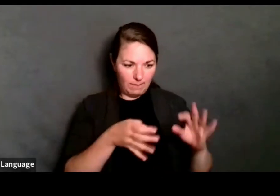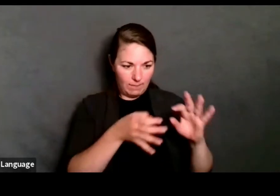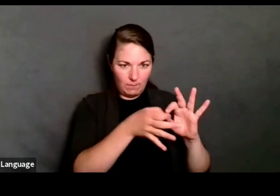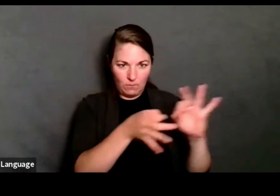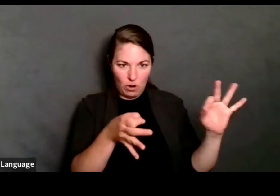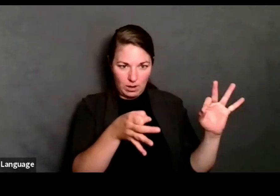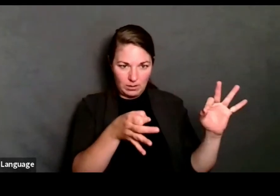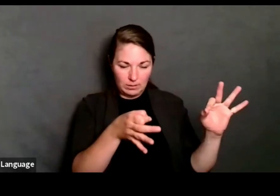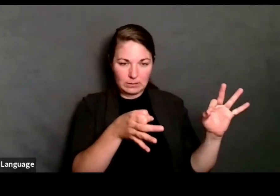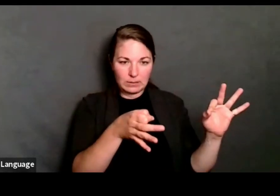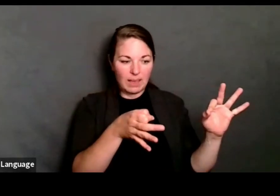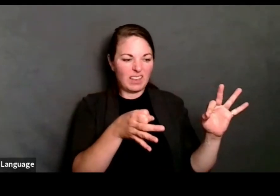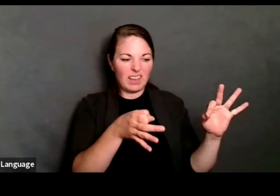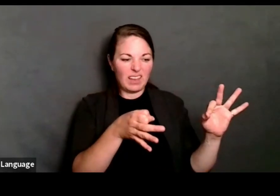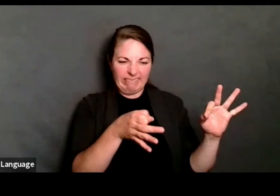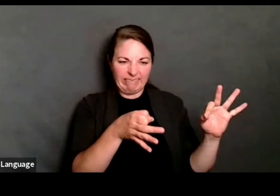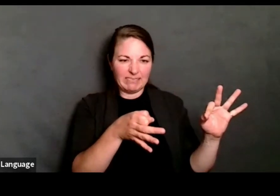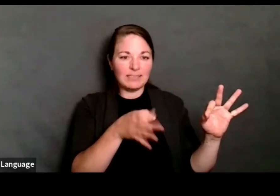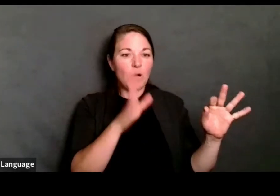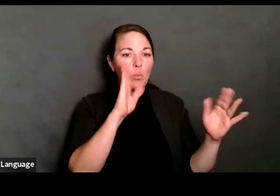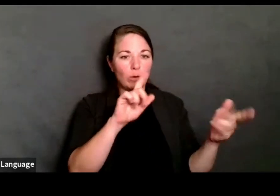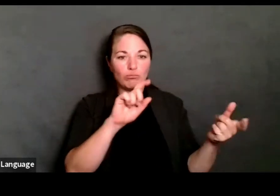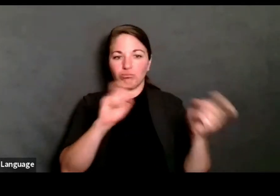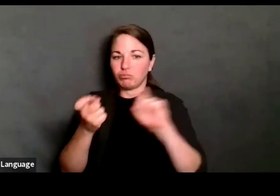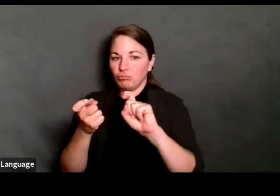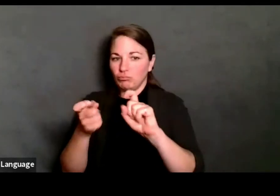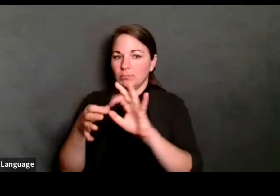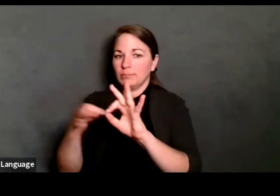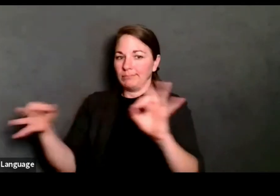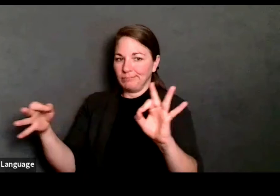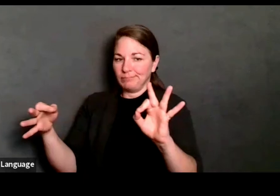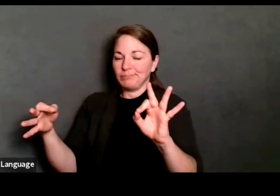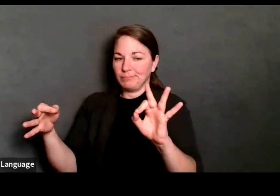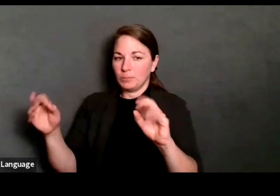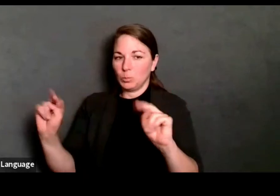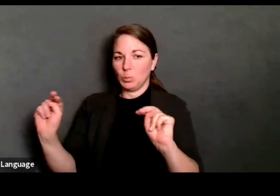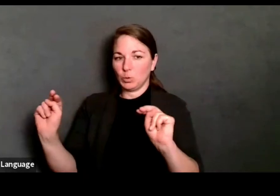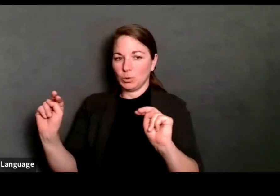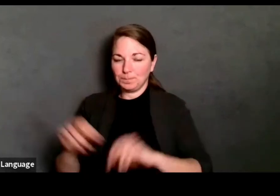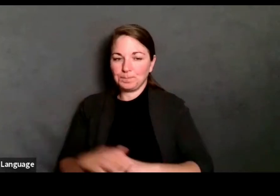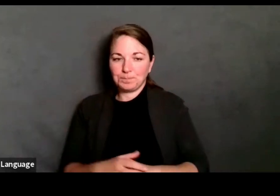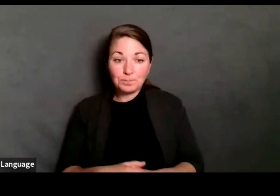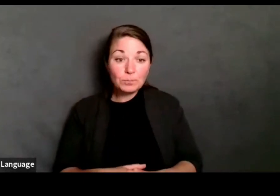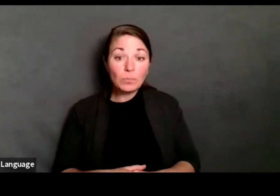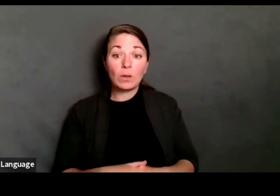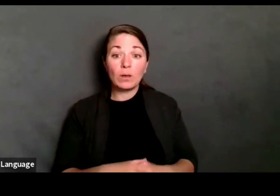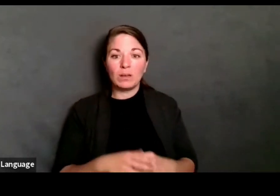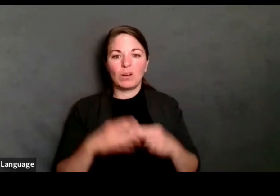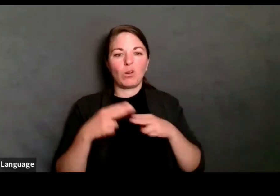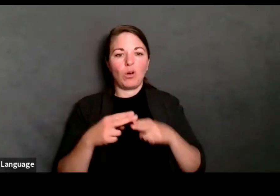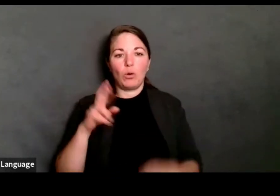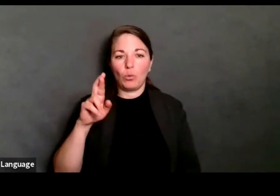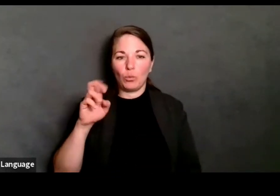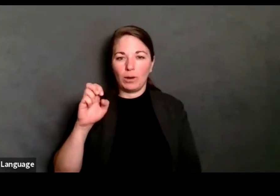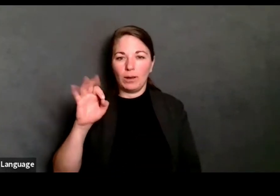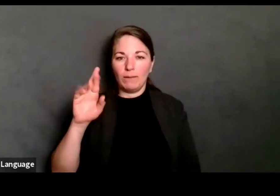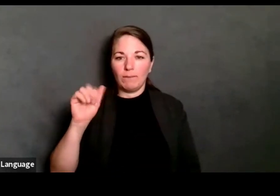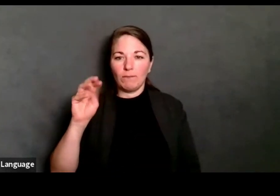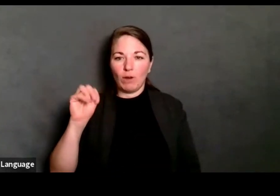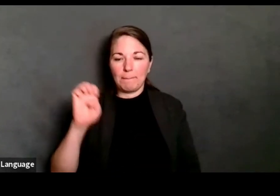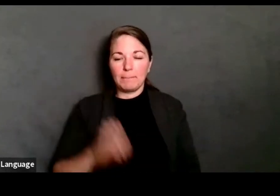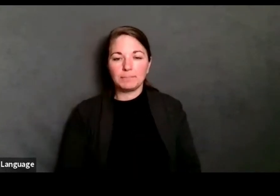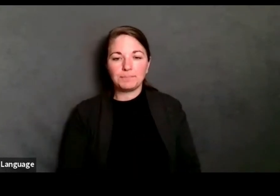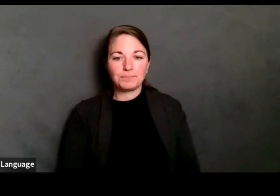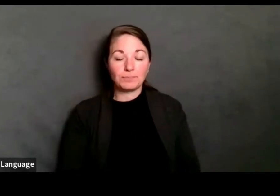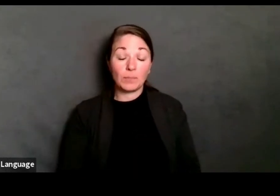your attention to the screen where I have these reframes displayed. Let's start with an easy one. What